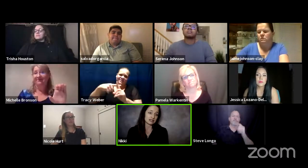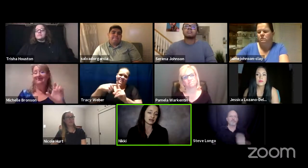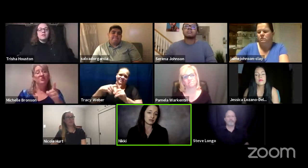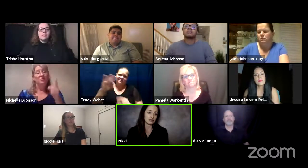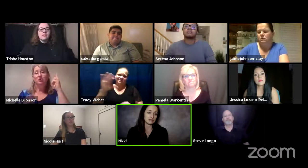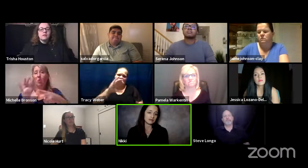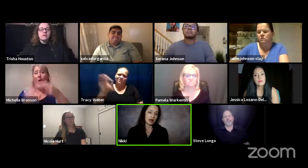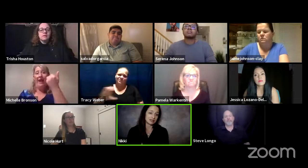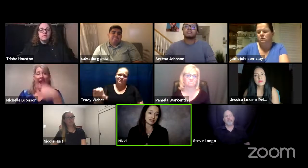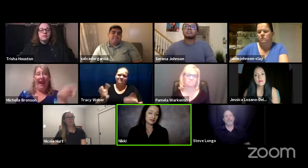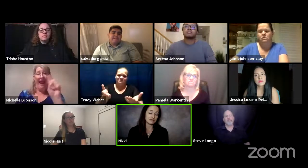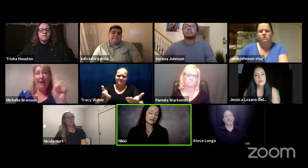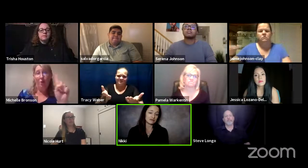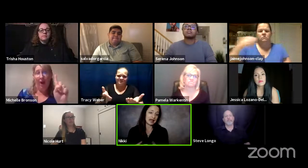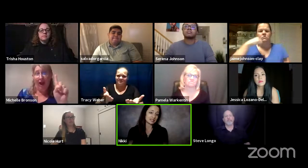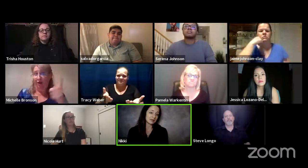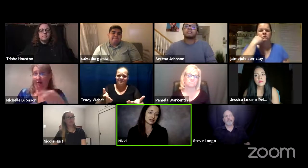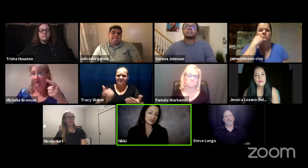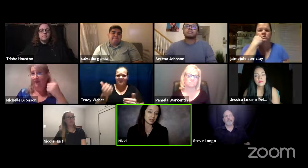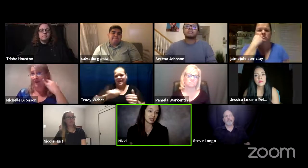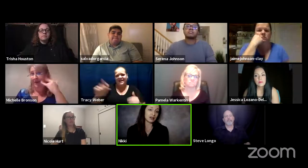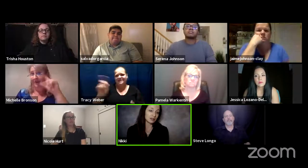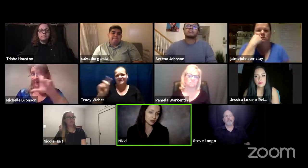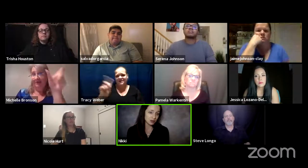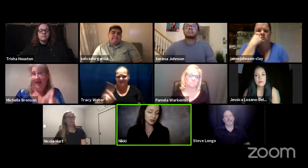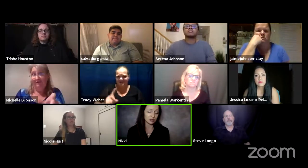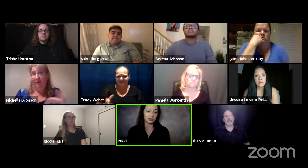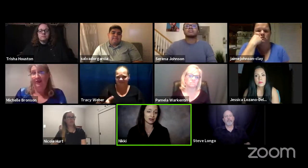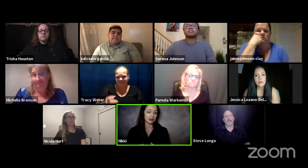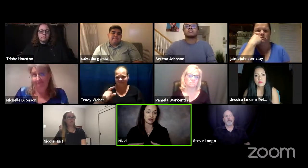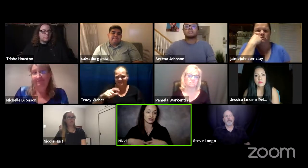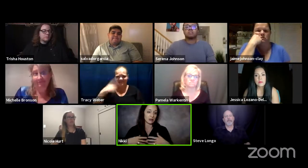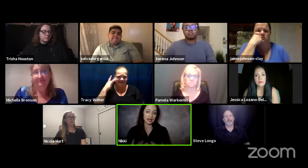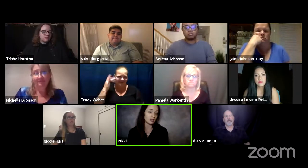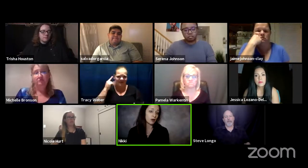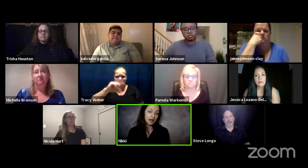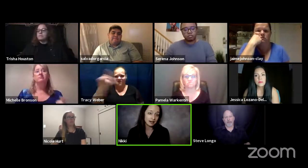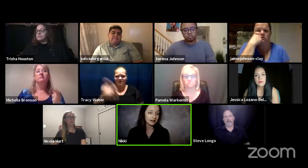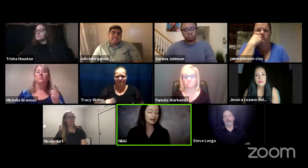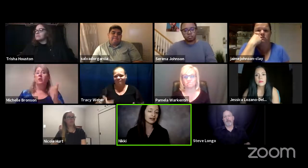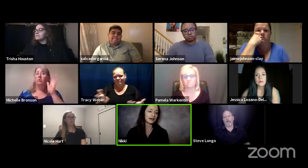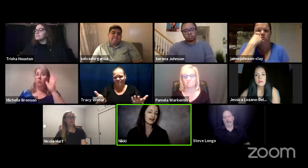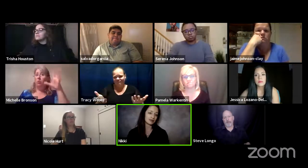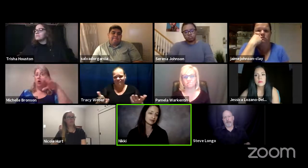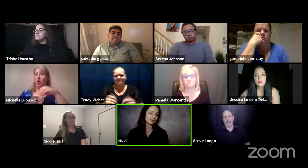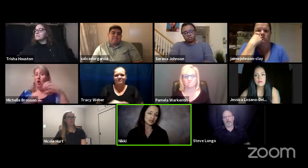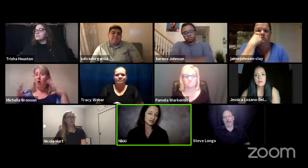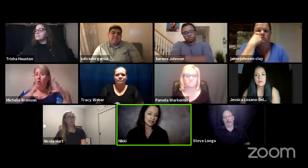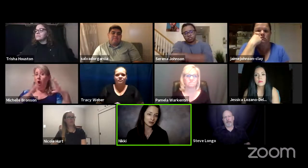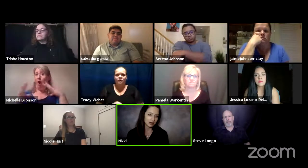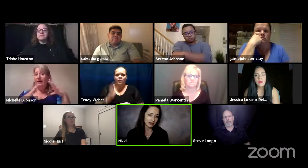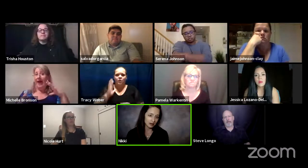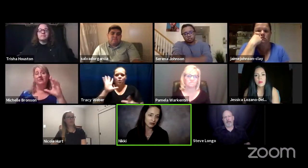a positive aspect of it being on Zoom. You can connect from anywhere, certainly anywhere in